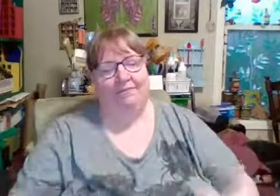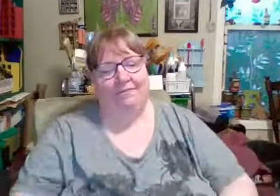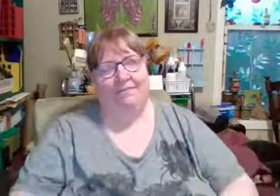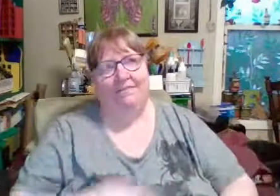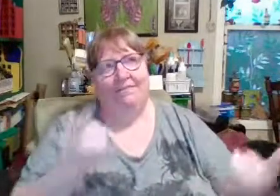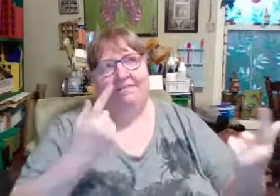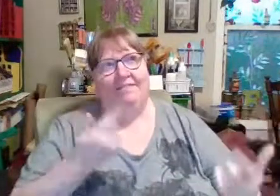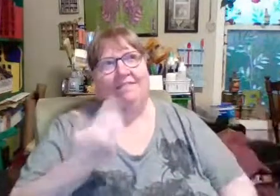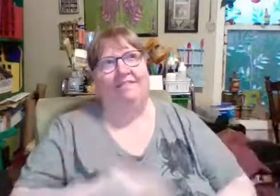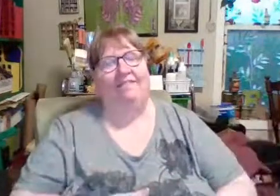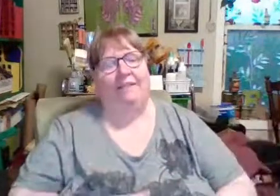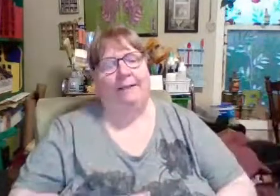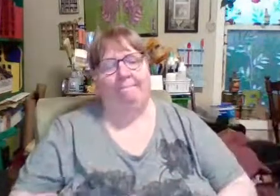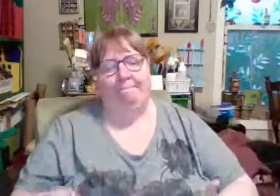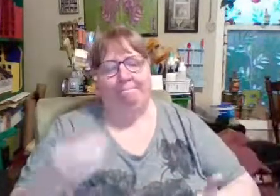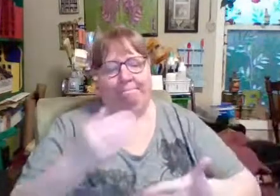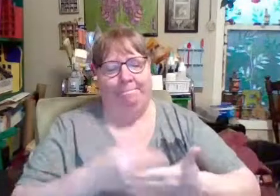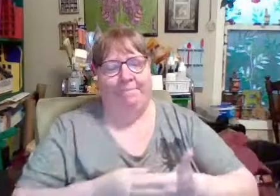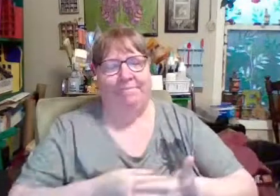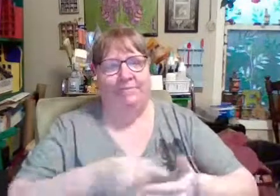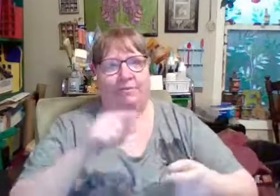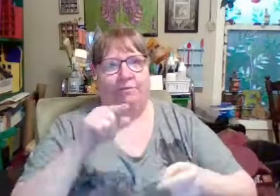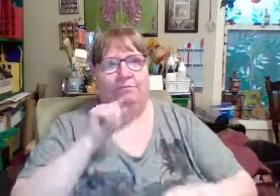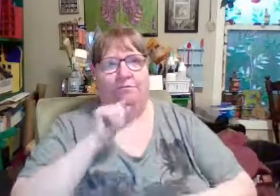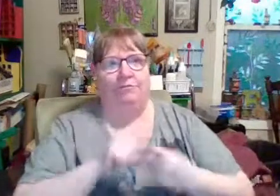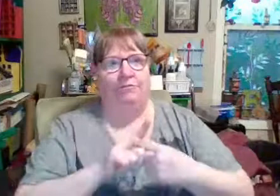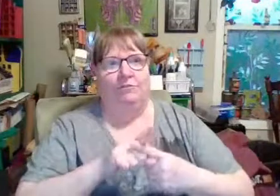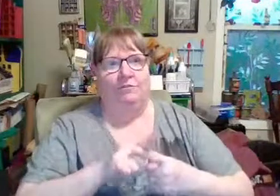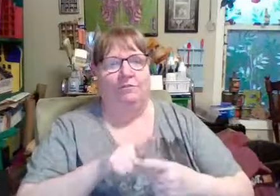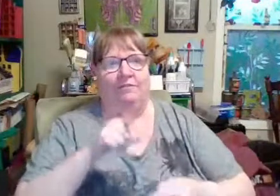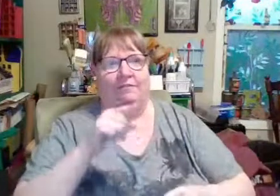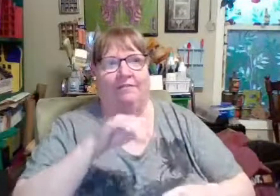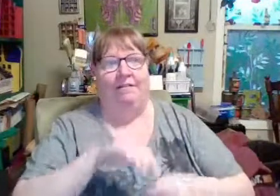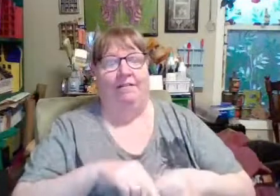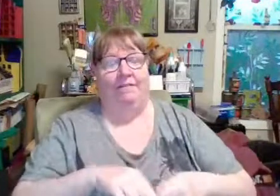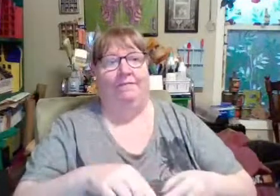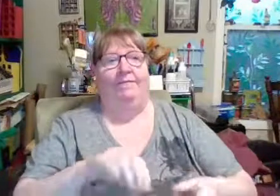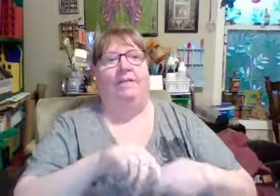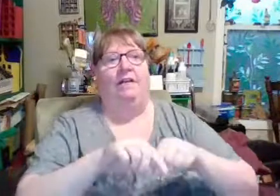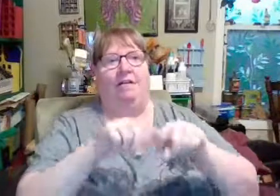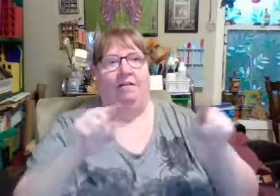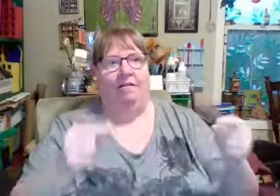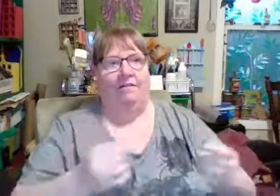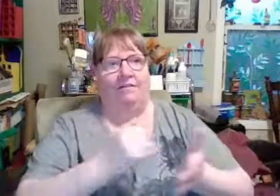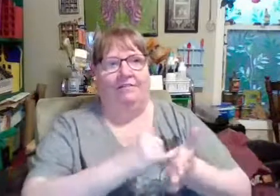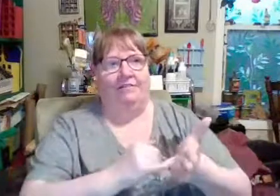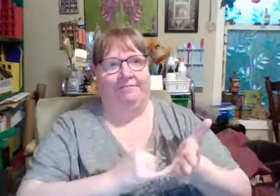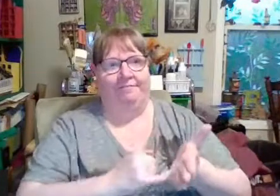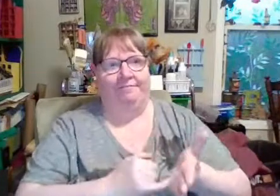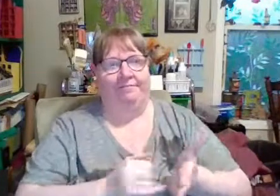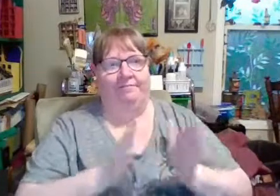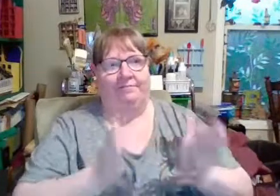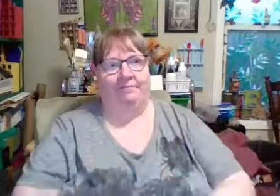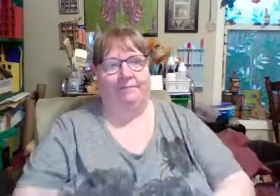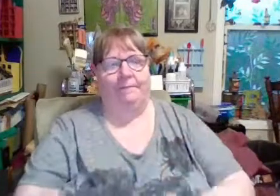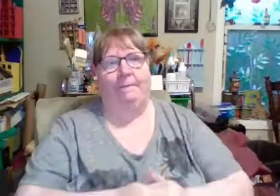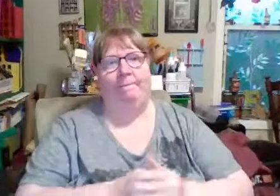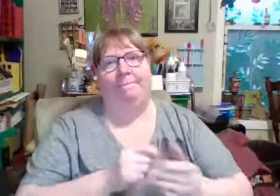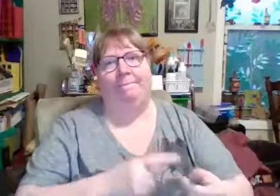talking specifically to the Heartist. So if you're an angel, feel free to check in, say hi, see how things are going. And Heartists, you may